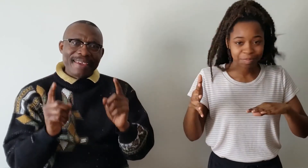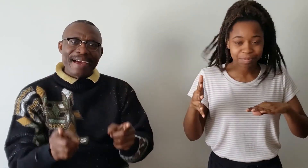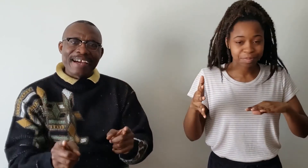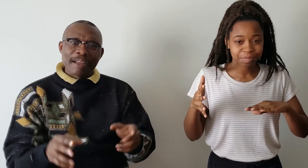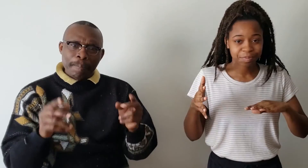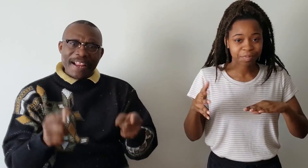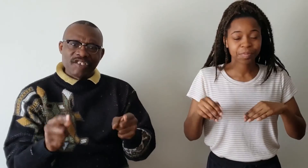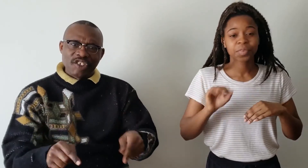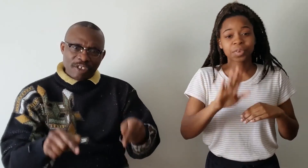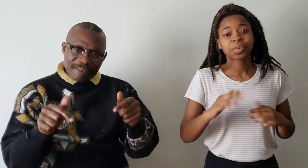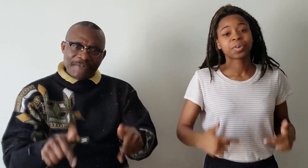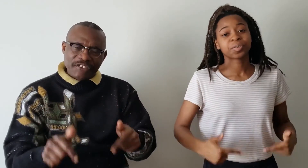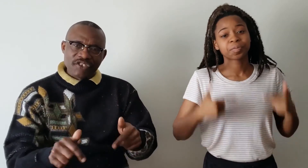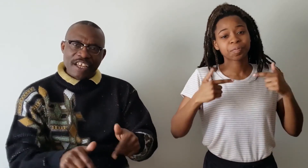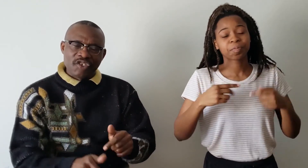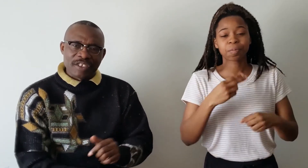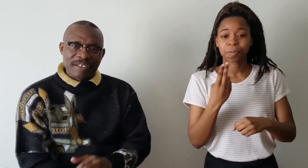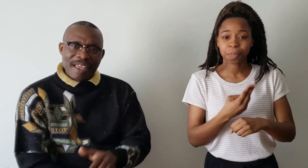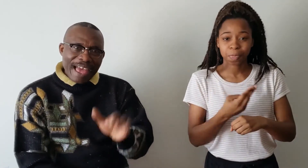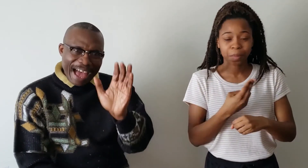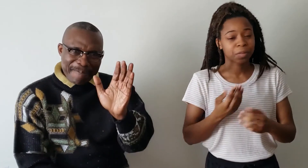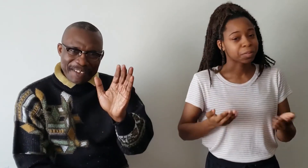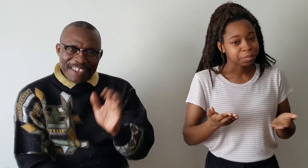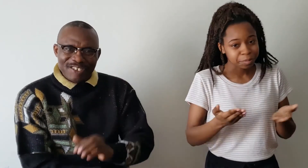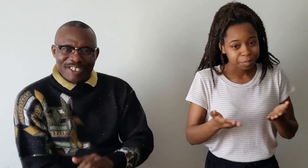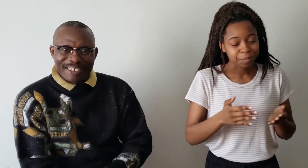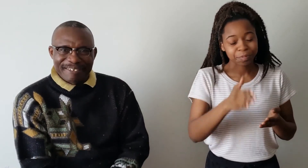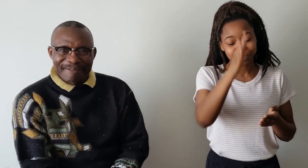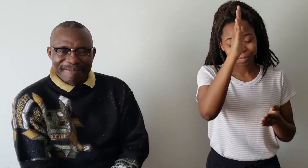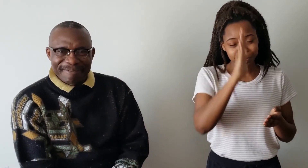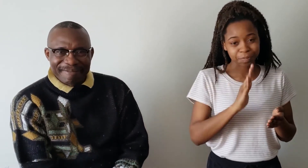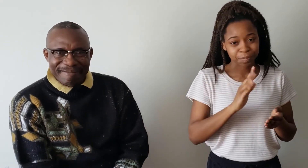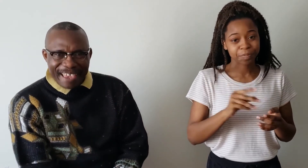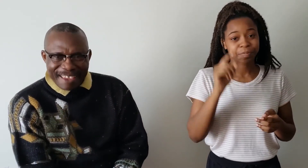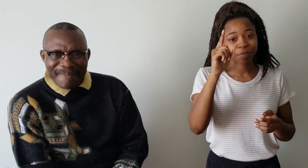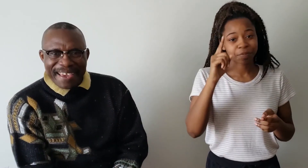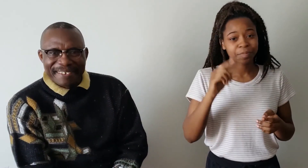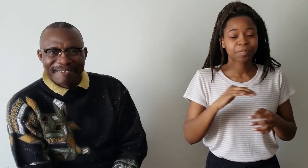may God bless you this Easter. Happy Easter. Amen.